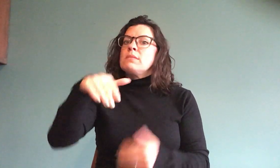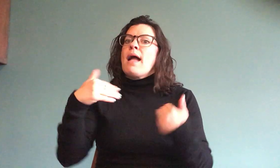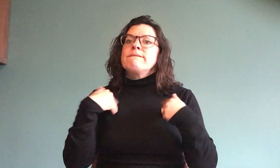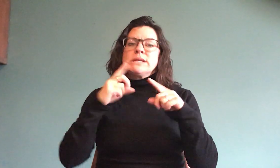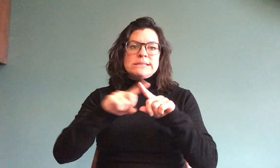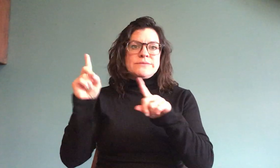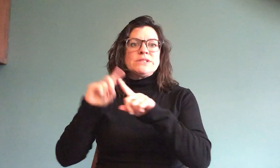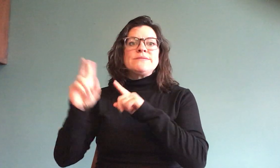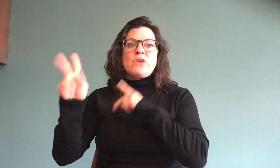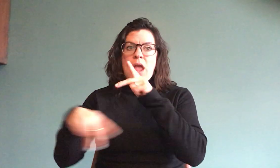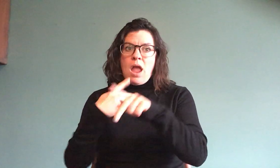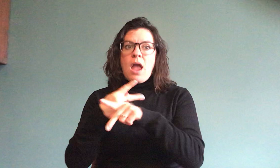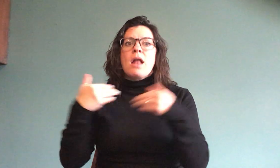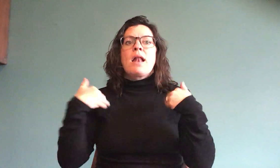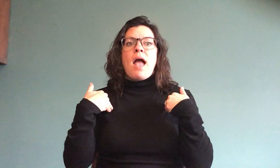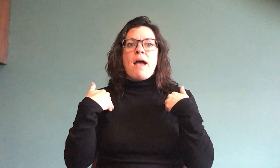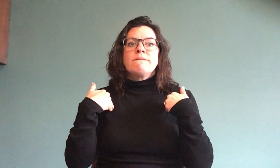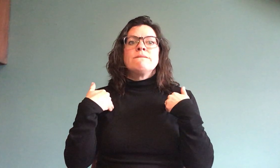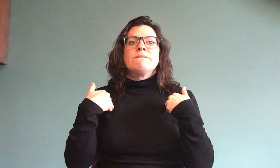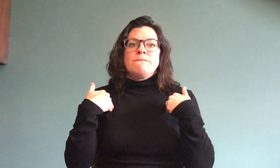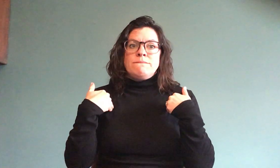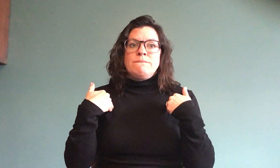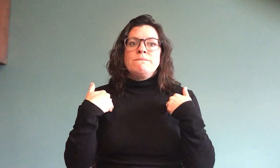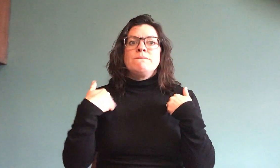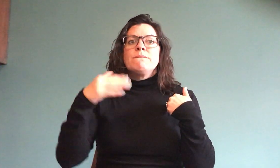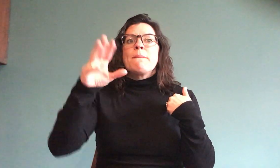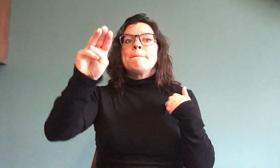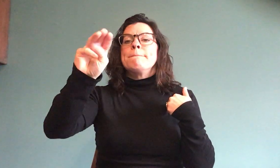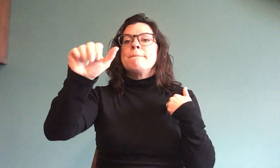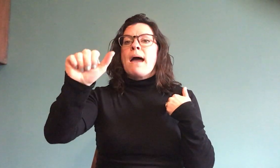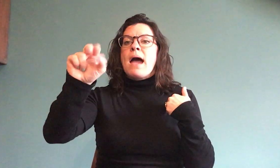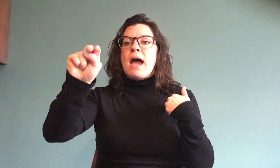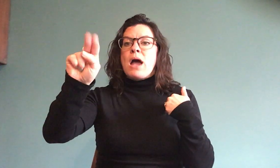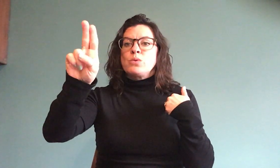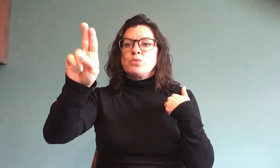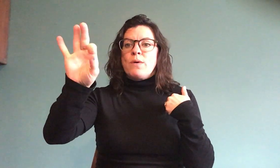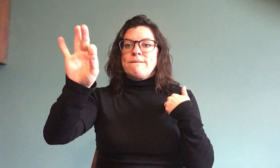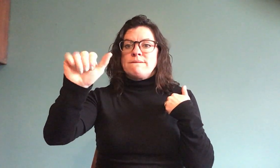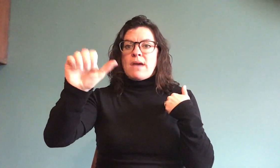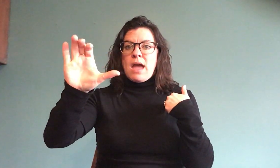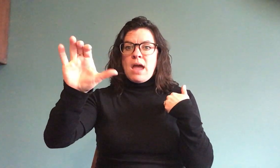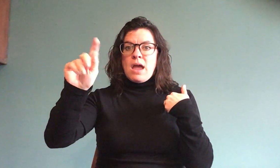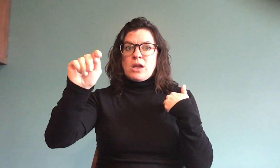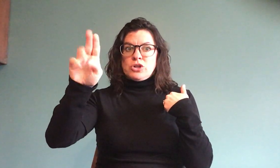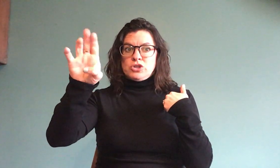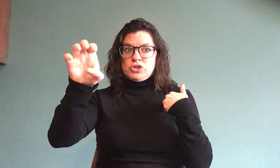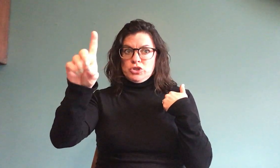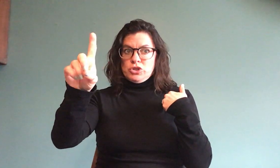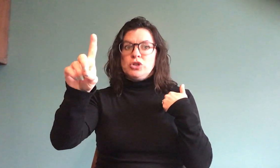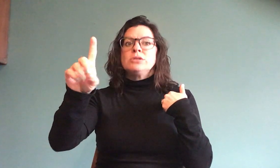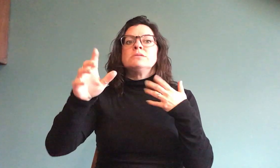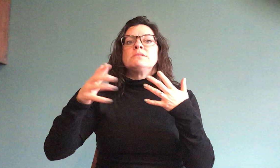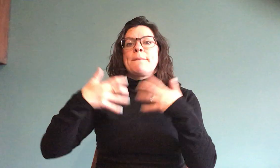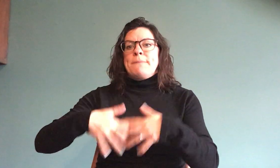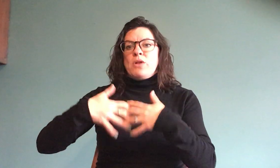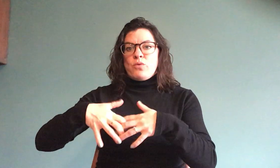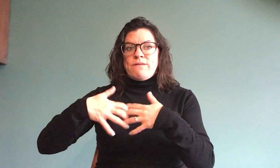manufactured scaffolds, and then there's scaffolds used in construction. We have a manufacturer